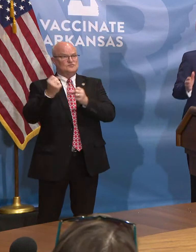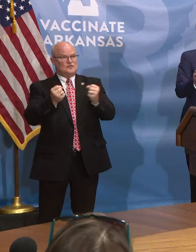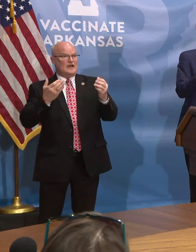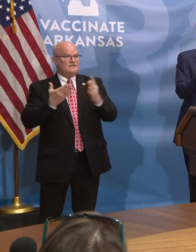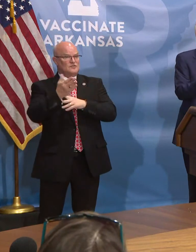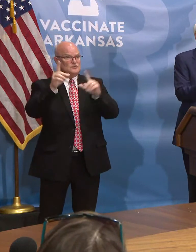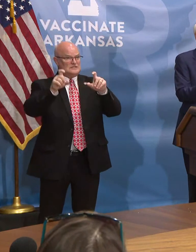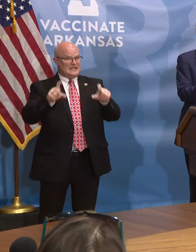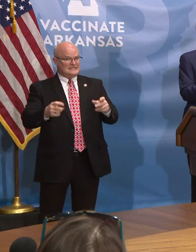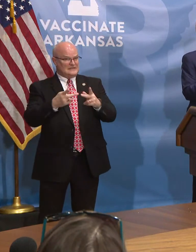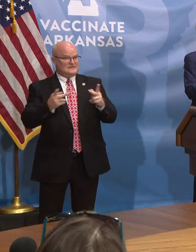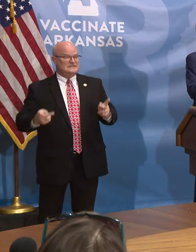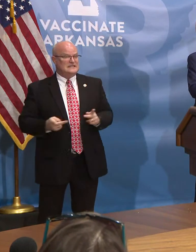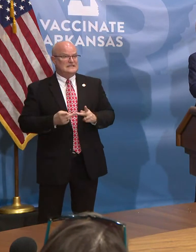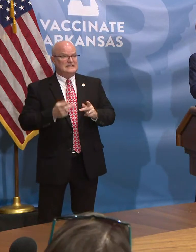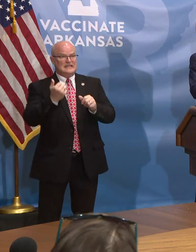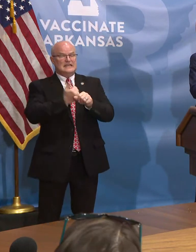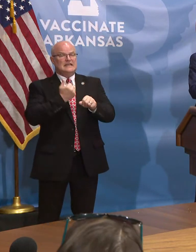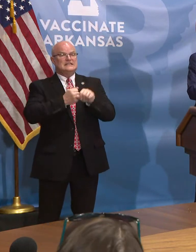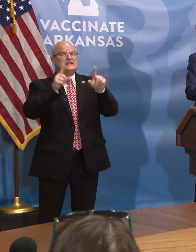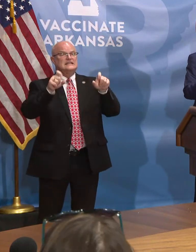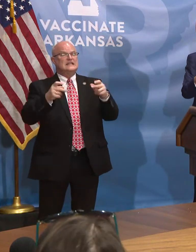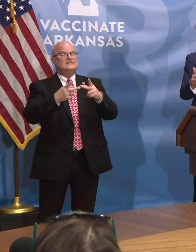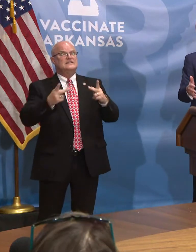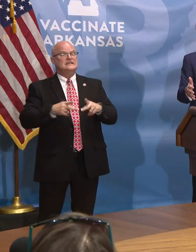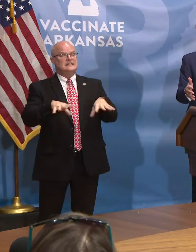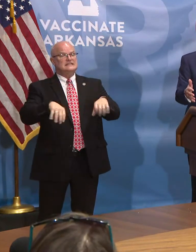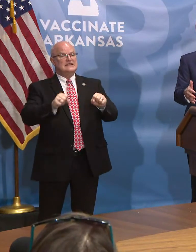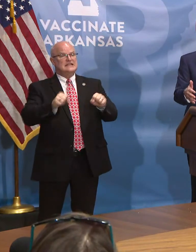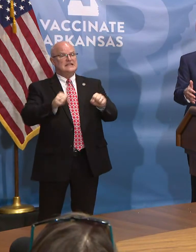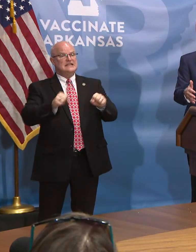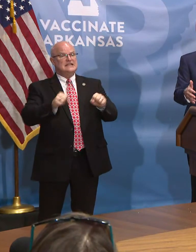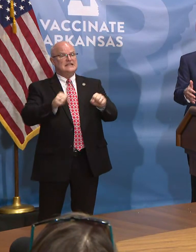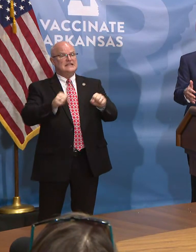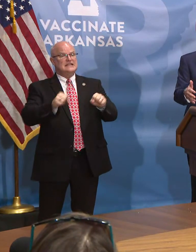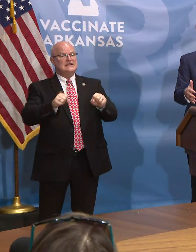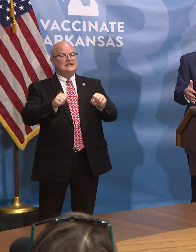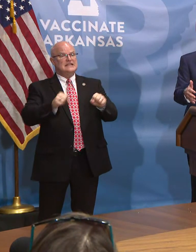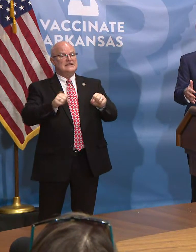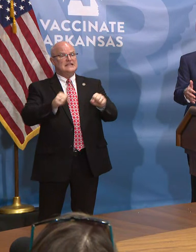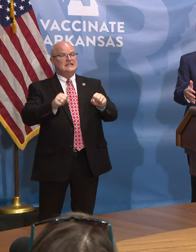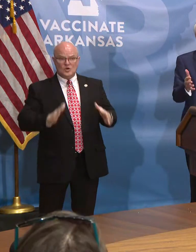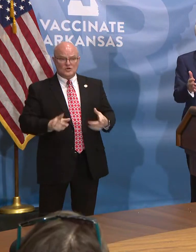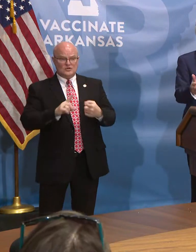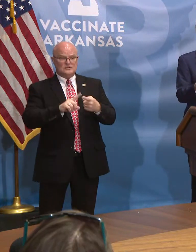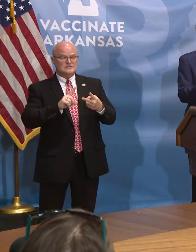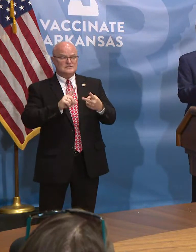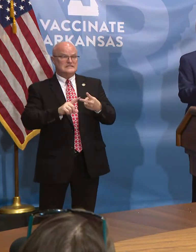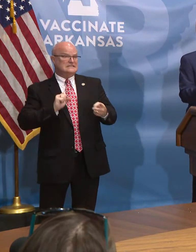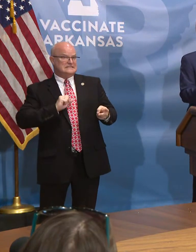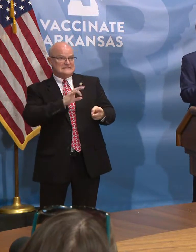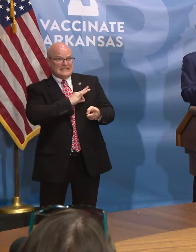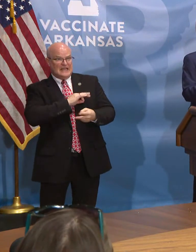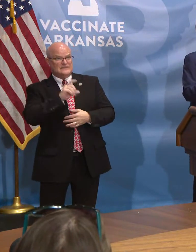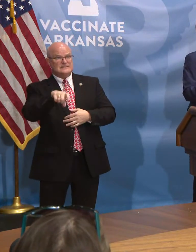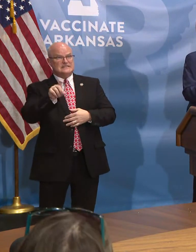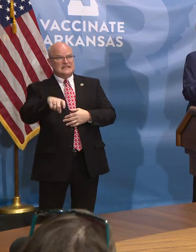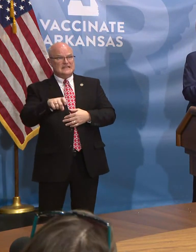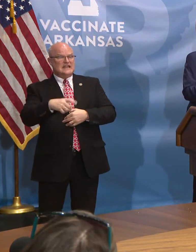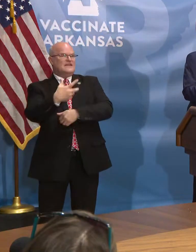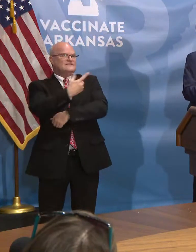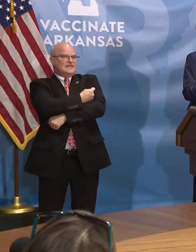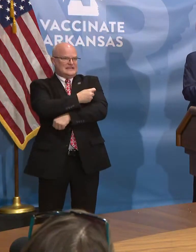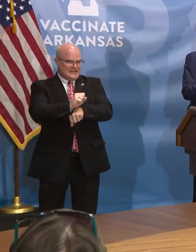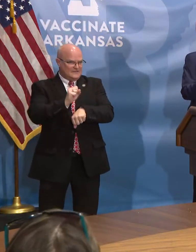facilities. Each of these testing facilities takes healthcare workers, it takes staff that is needed in